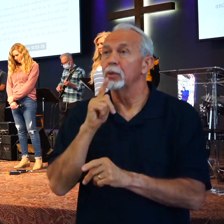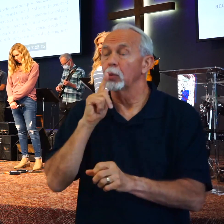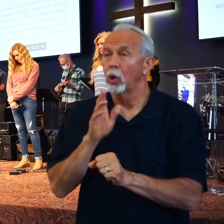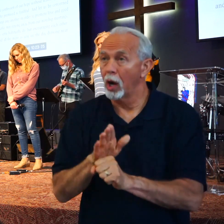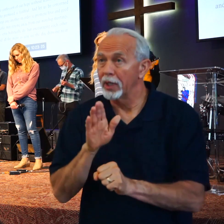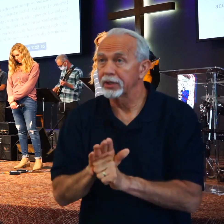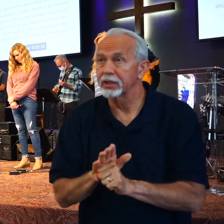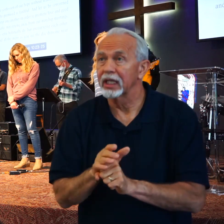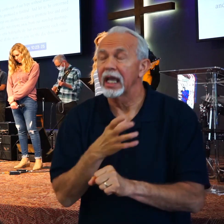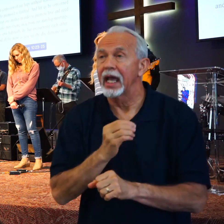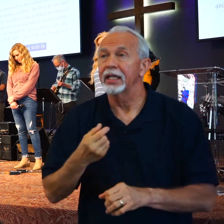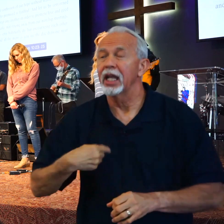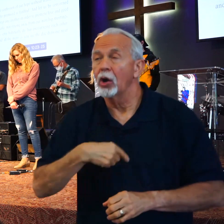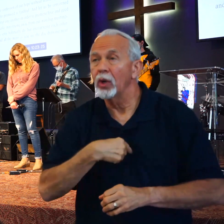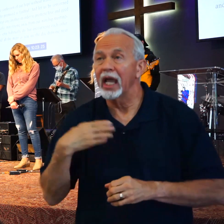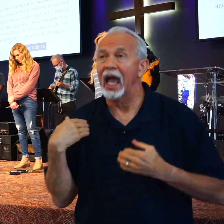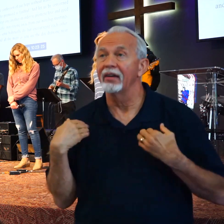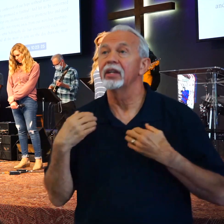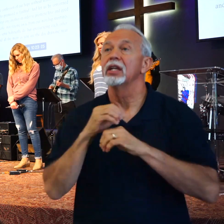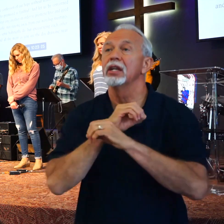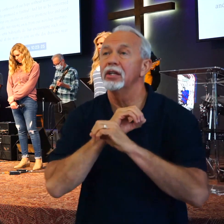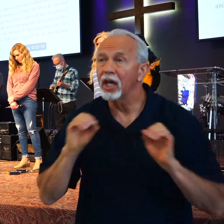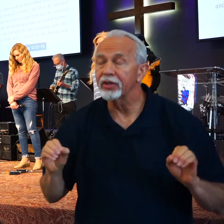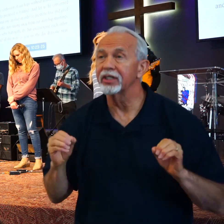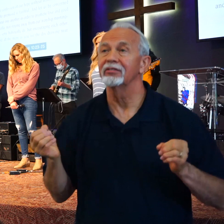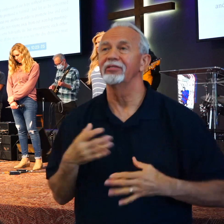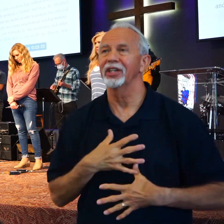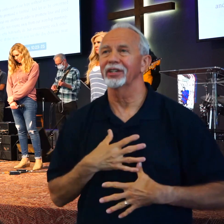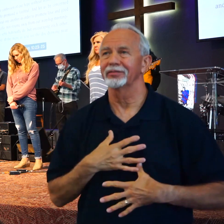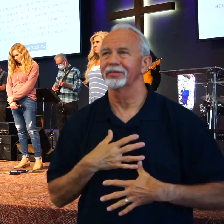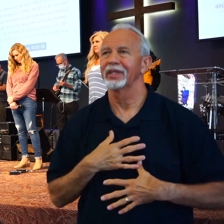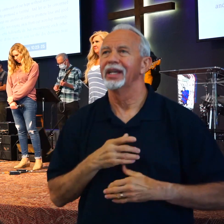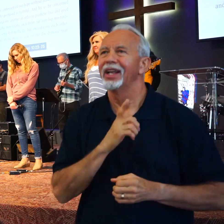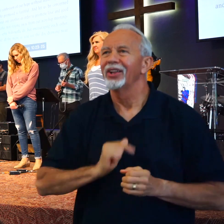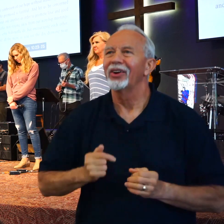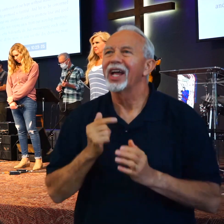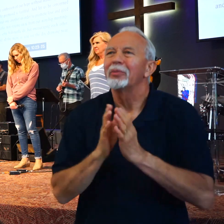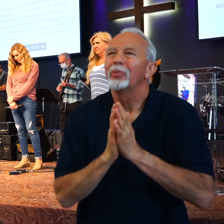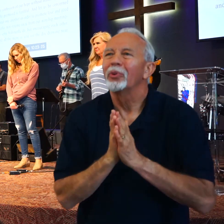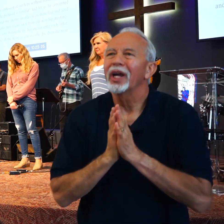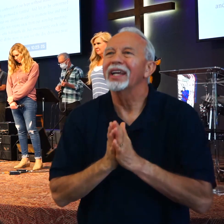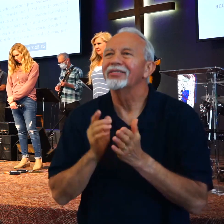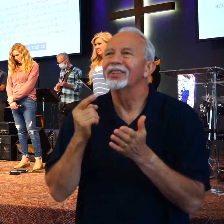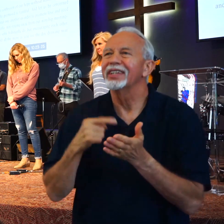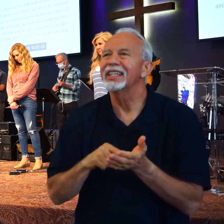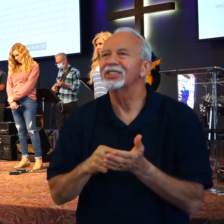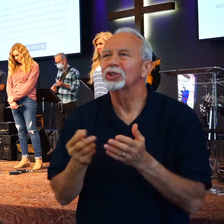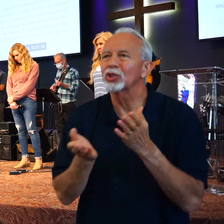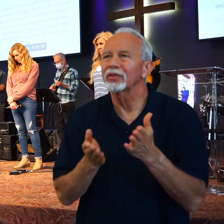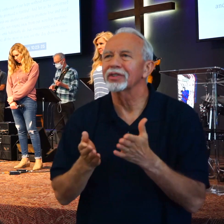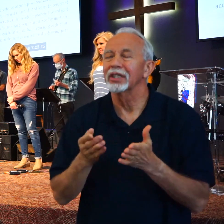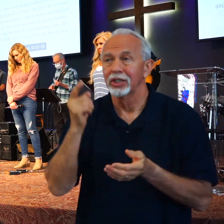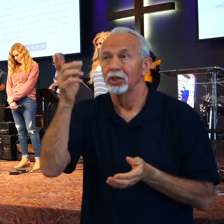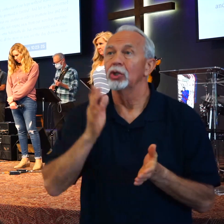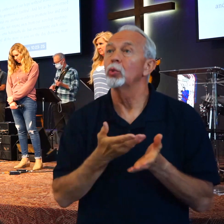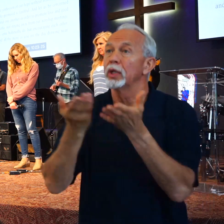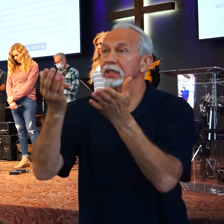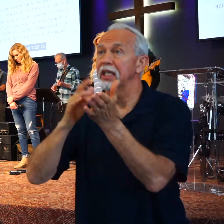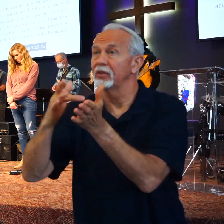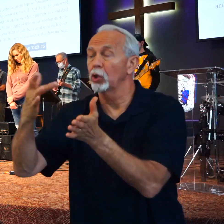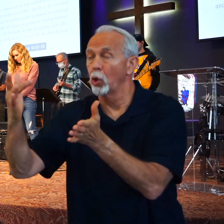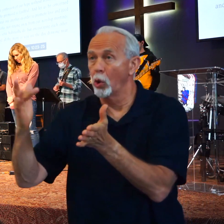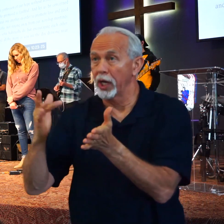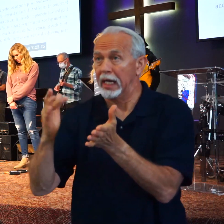promises, and that we have nothing to fear. Lord, I pray today for this service that you'd be glorified. I pray